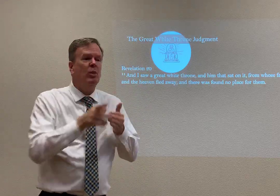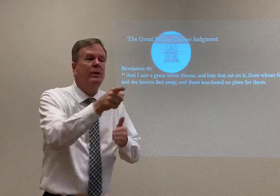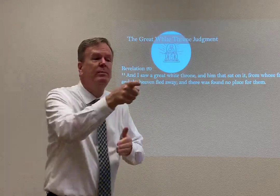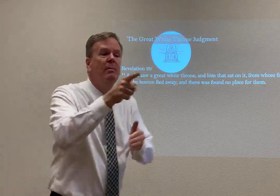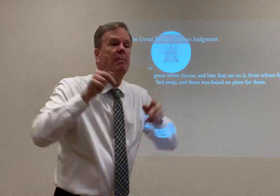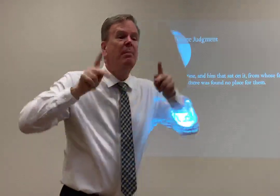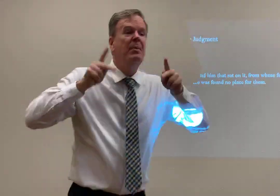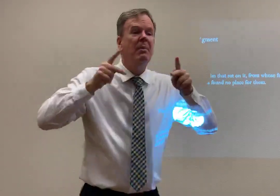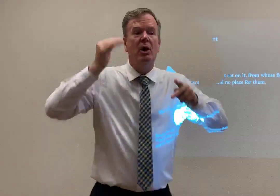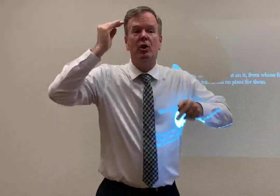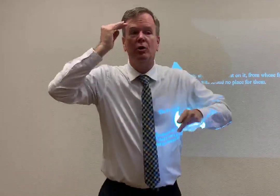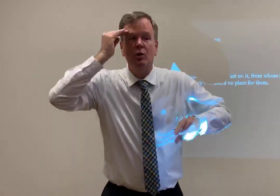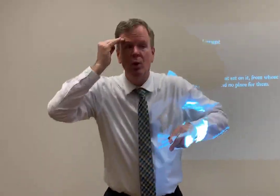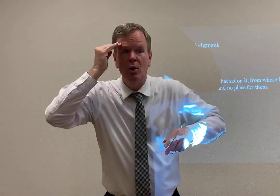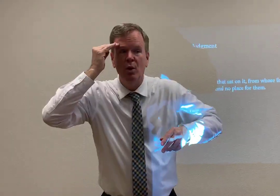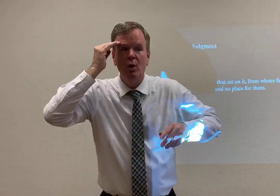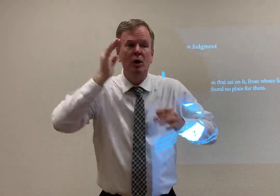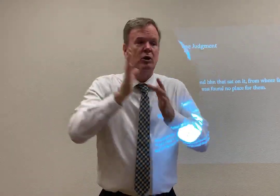I'll be done in about 10 minutes.